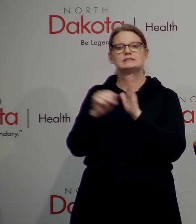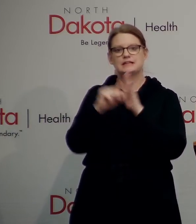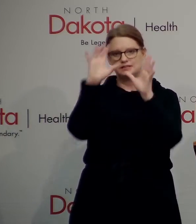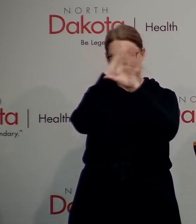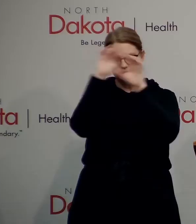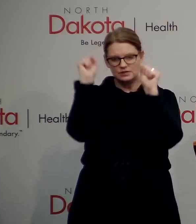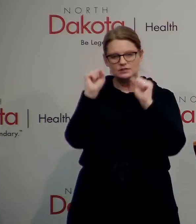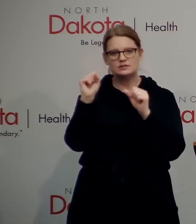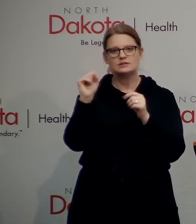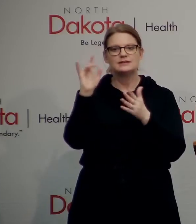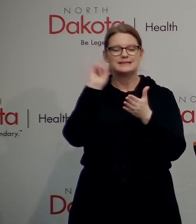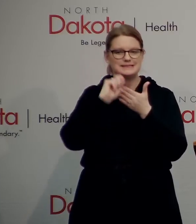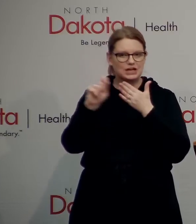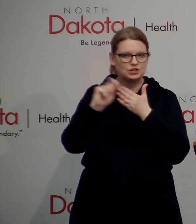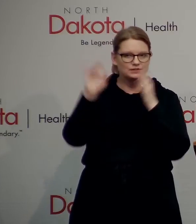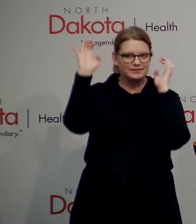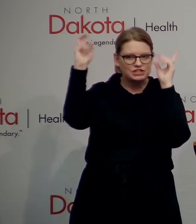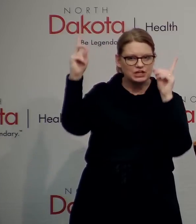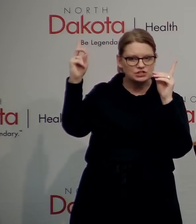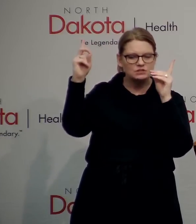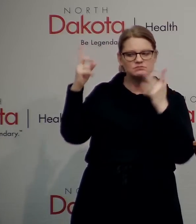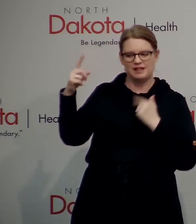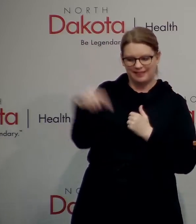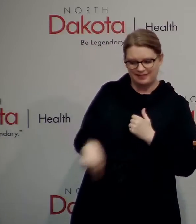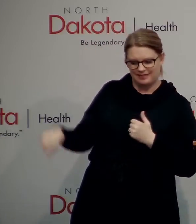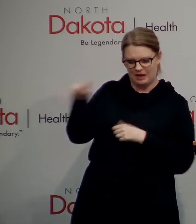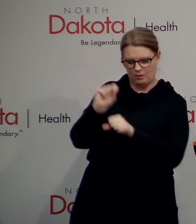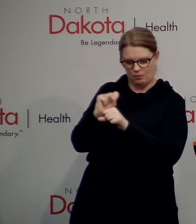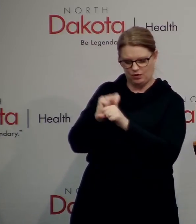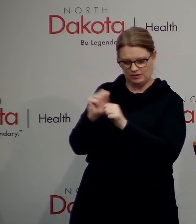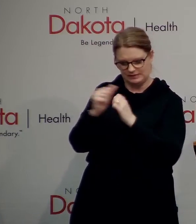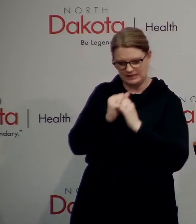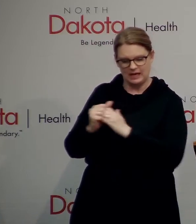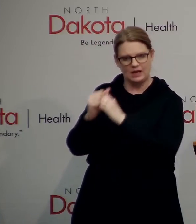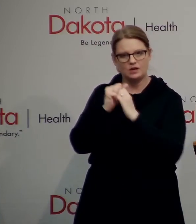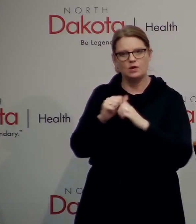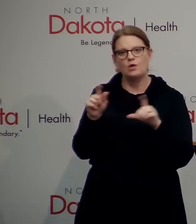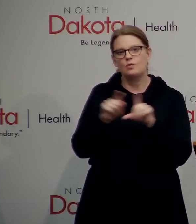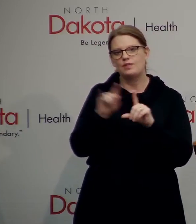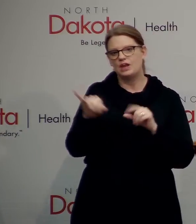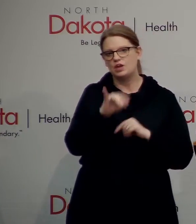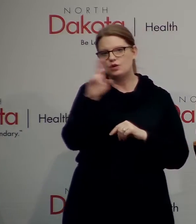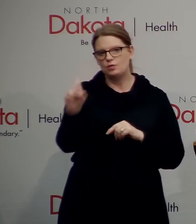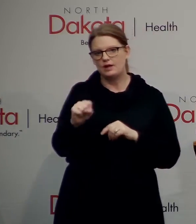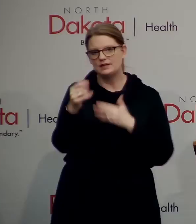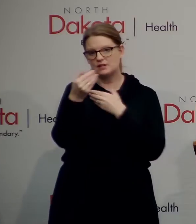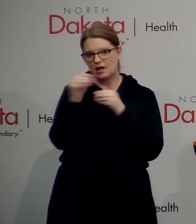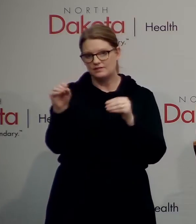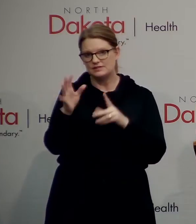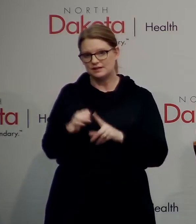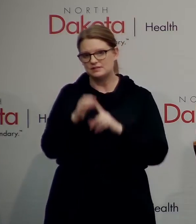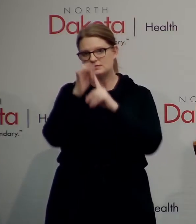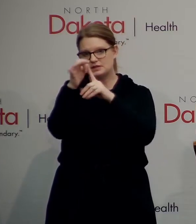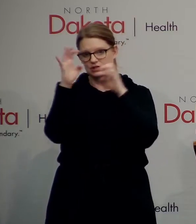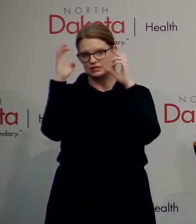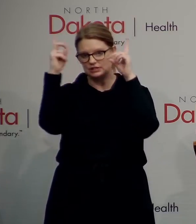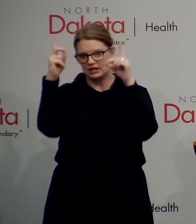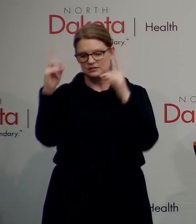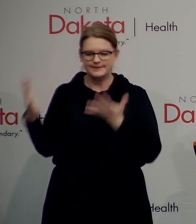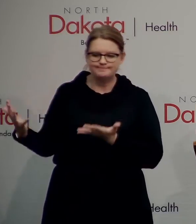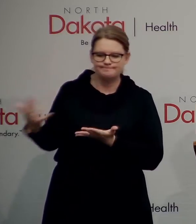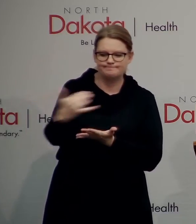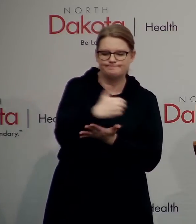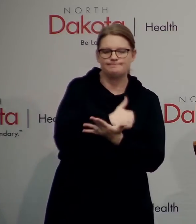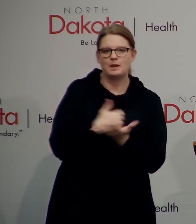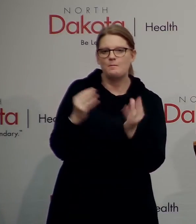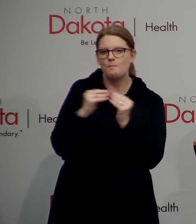superintendents, secretaries of education, are working together with the U.S. Office of Special Education to gather more